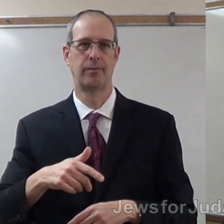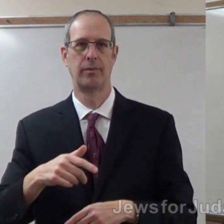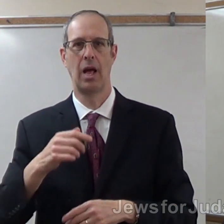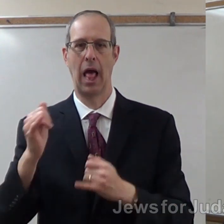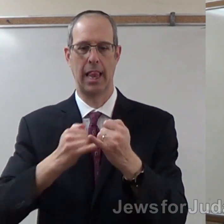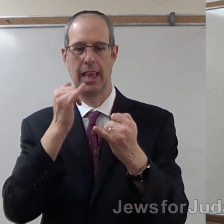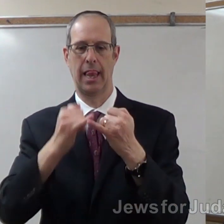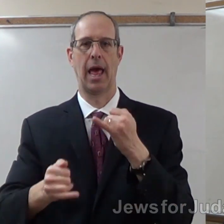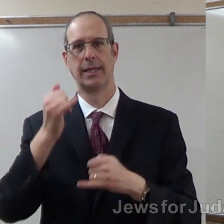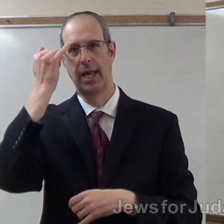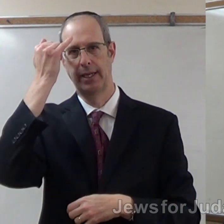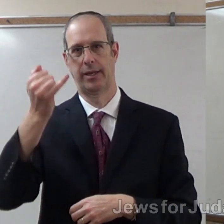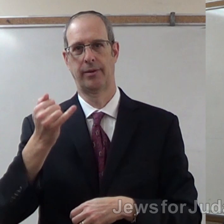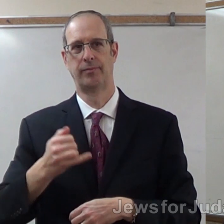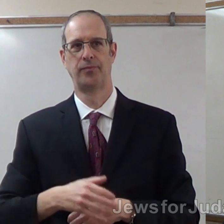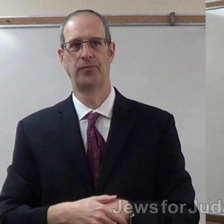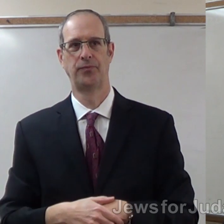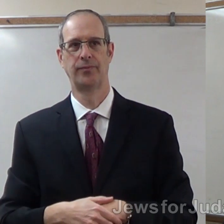One last idea.